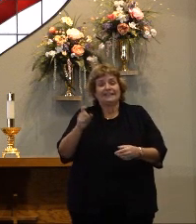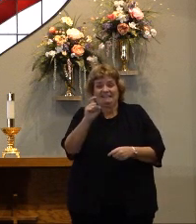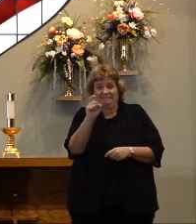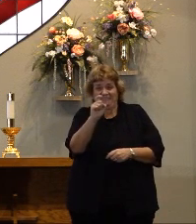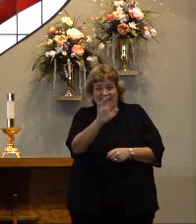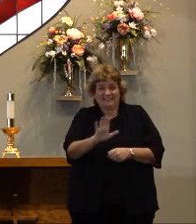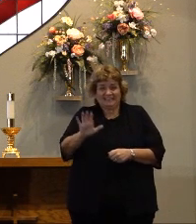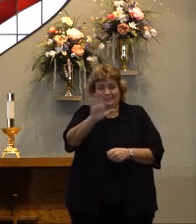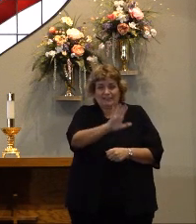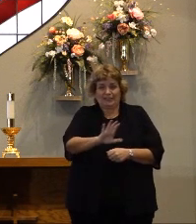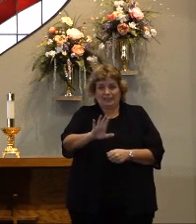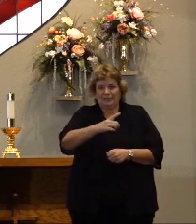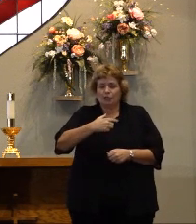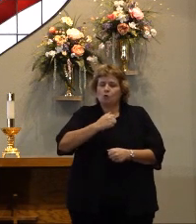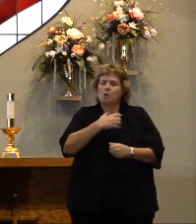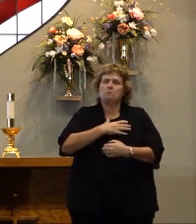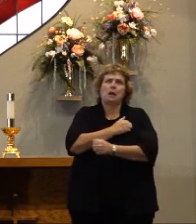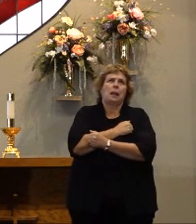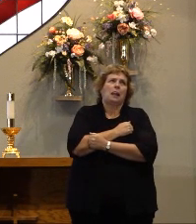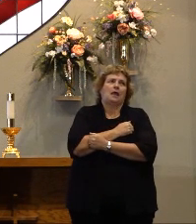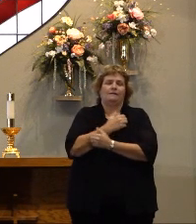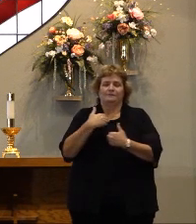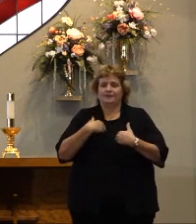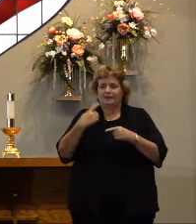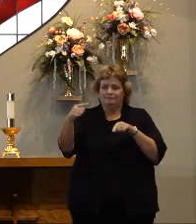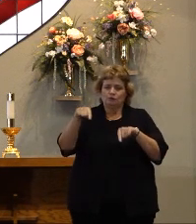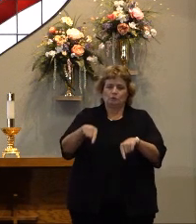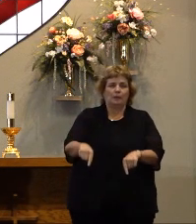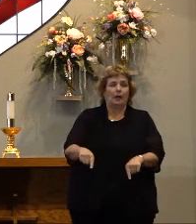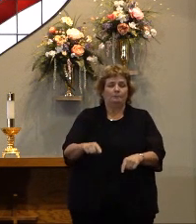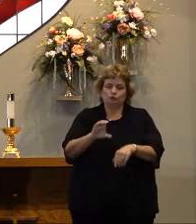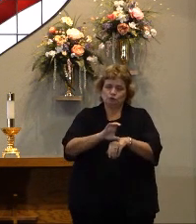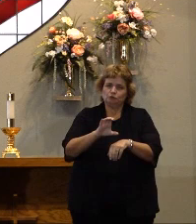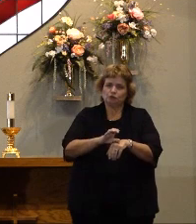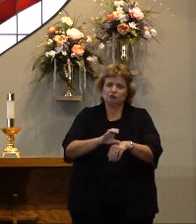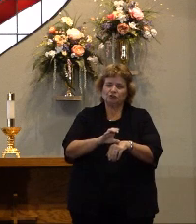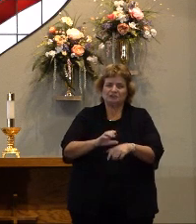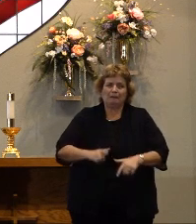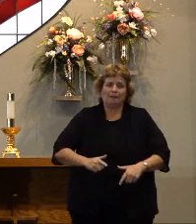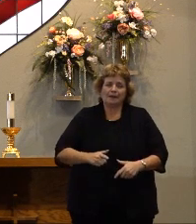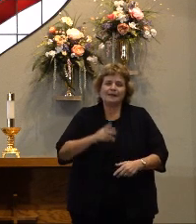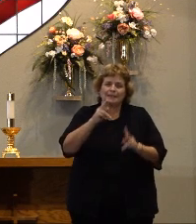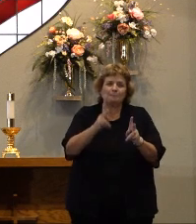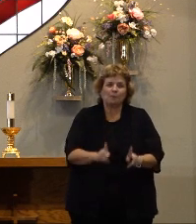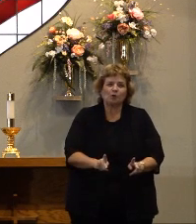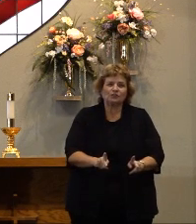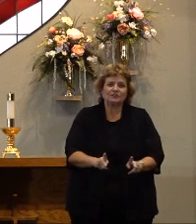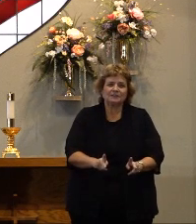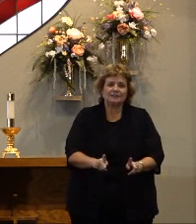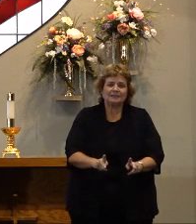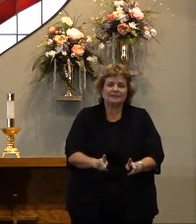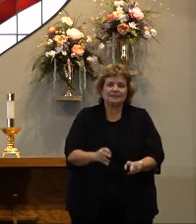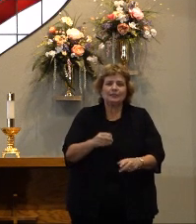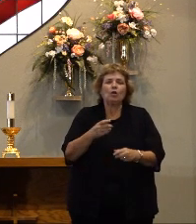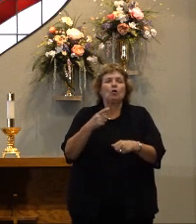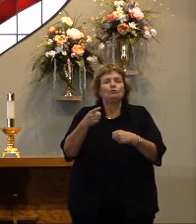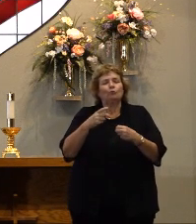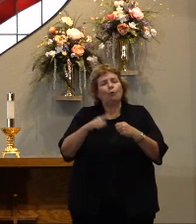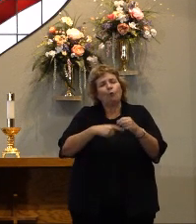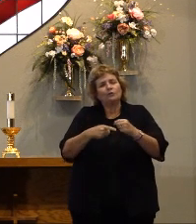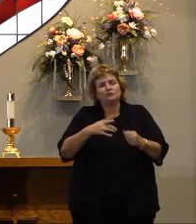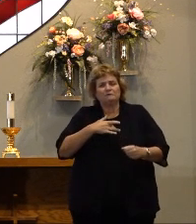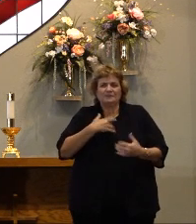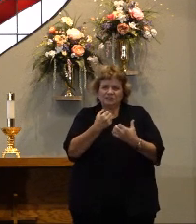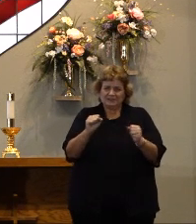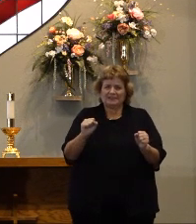you join us in person when you feel safe to do so. We worship at 8 o'clock,